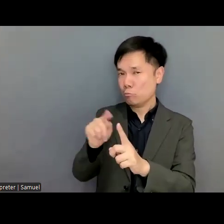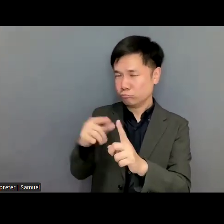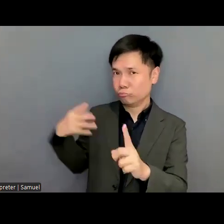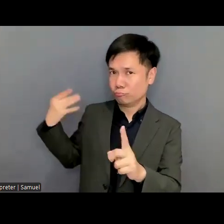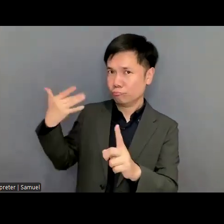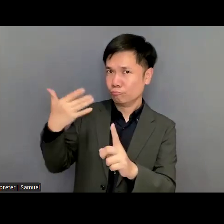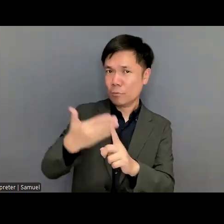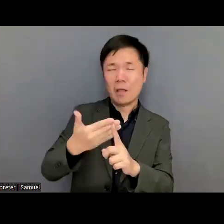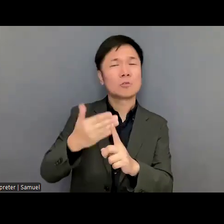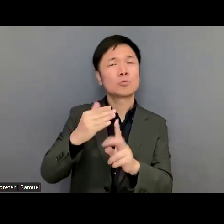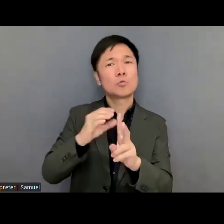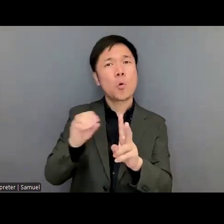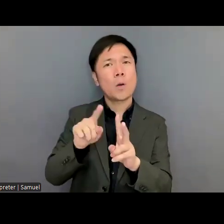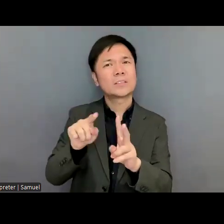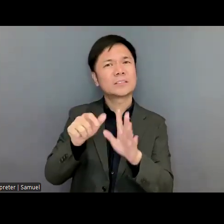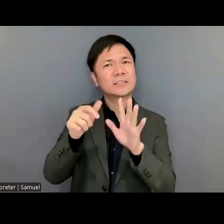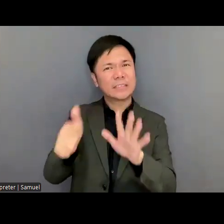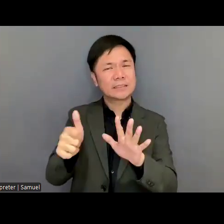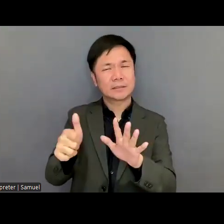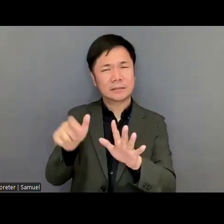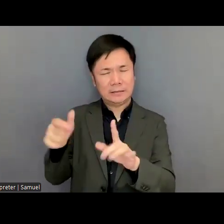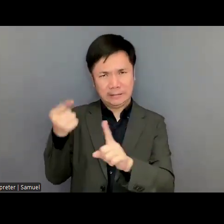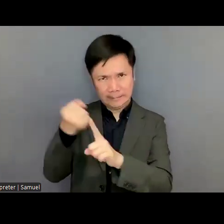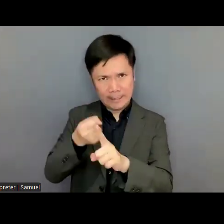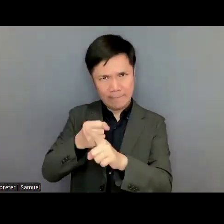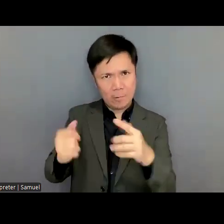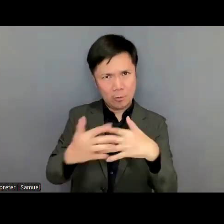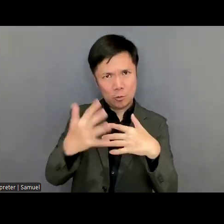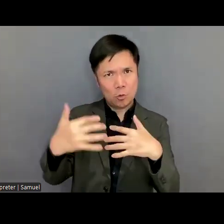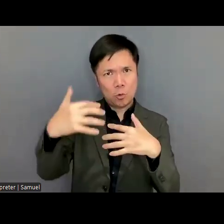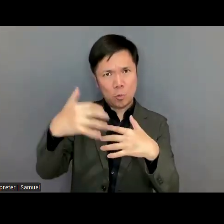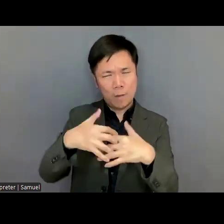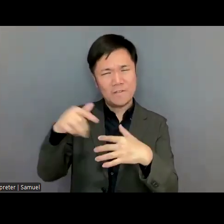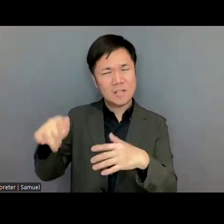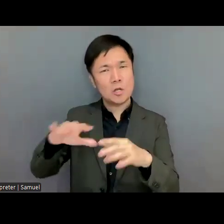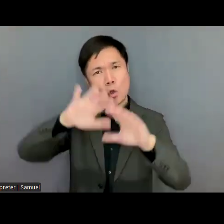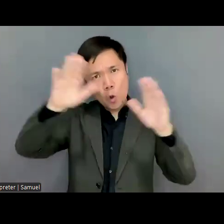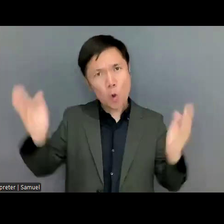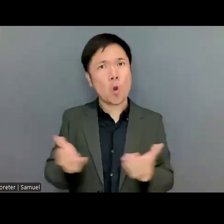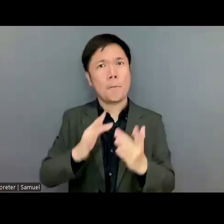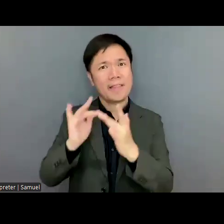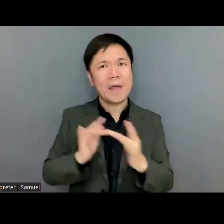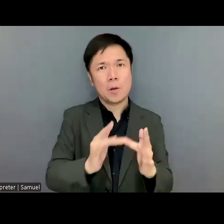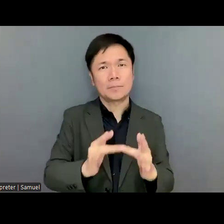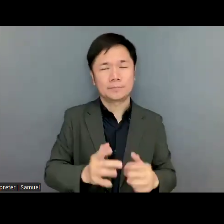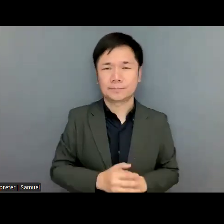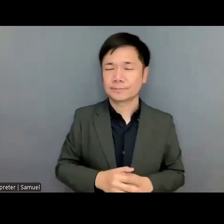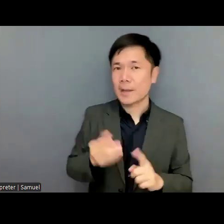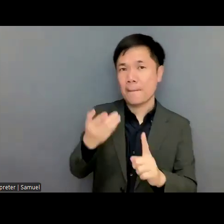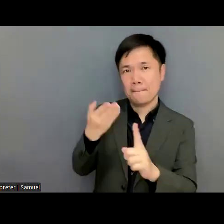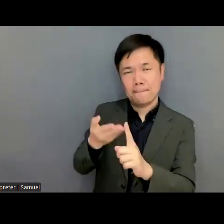since 2016, and he's the co-chair of the Indigenous Persons with Disabilities Global Network. And Manasseh,